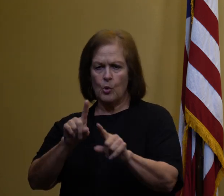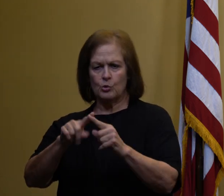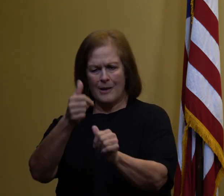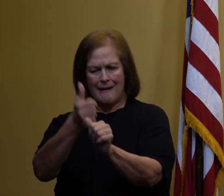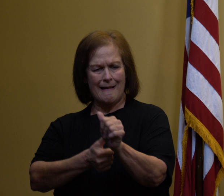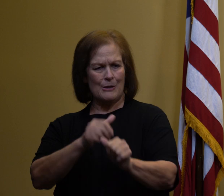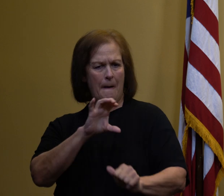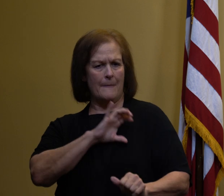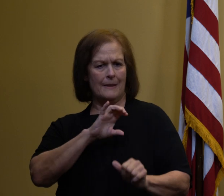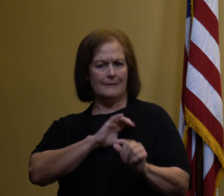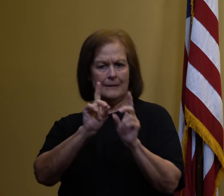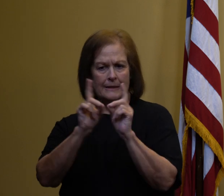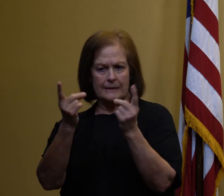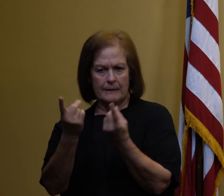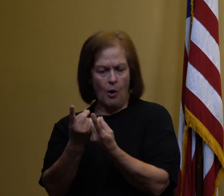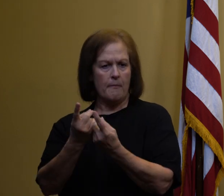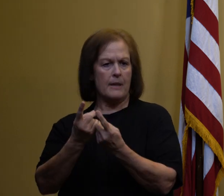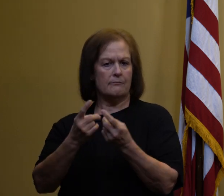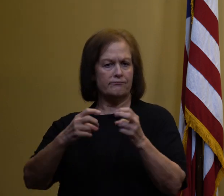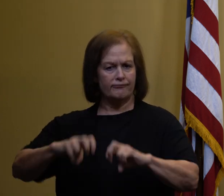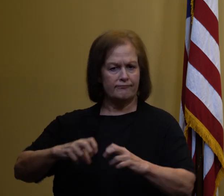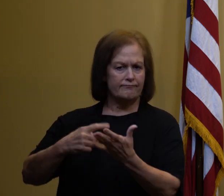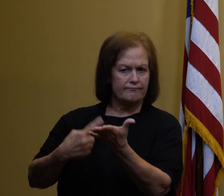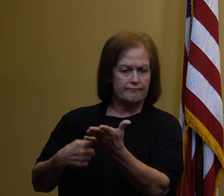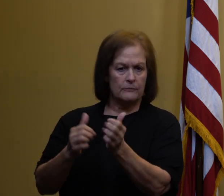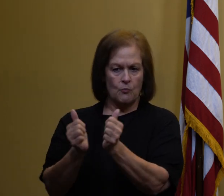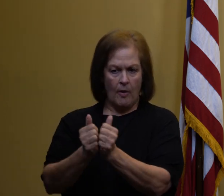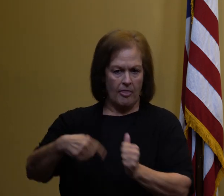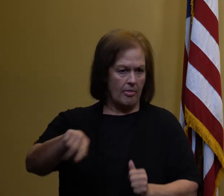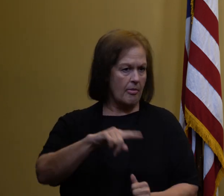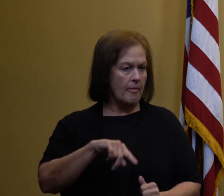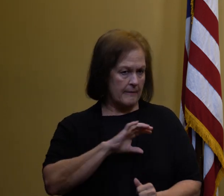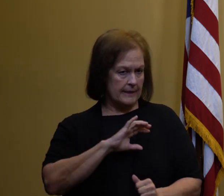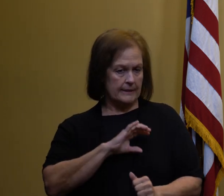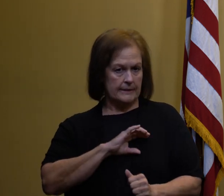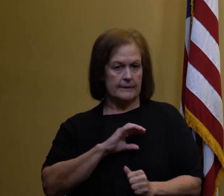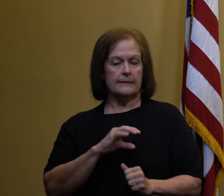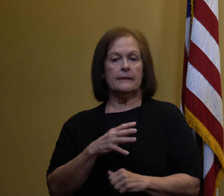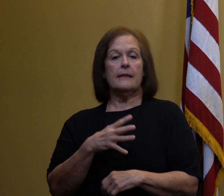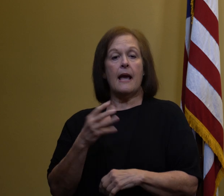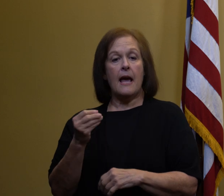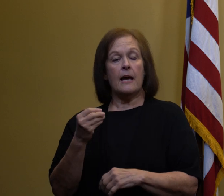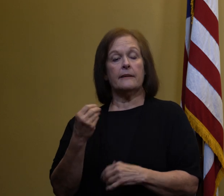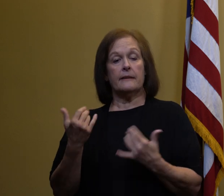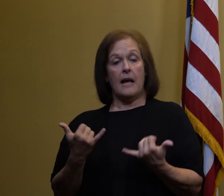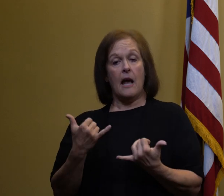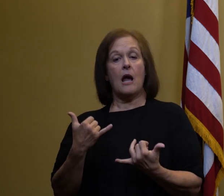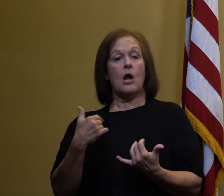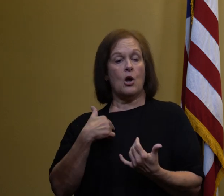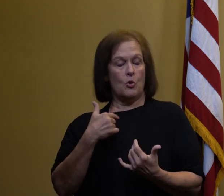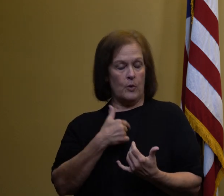to my platoon, boots on the ground, and also with leadership. As a result of that, we've put in